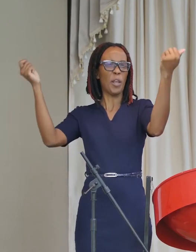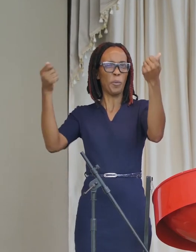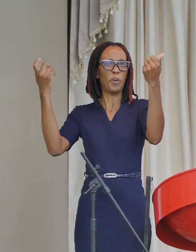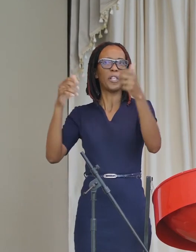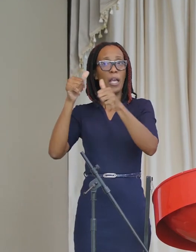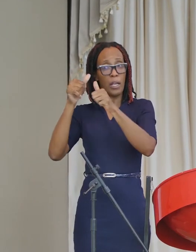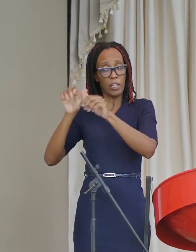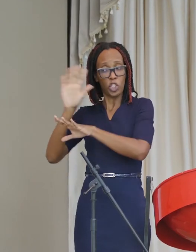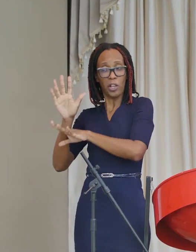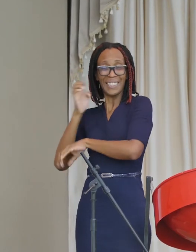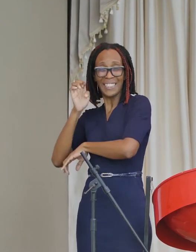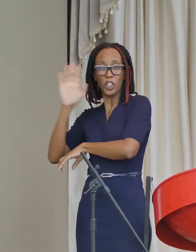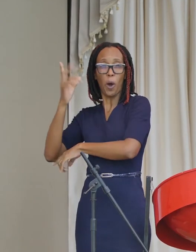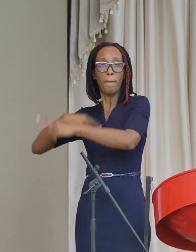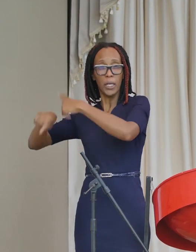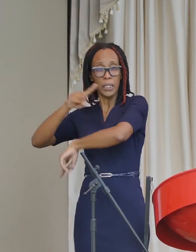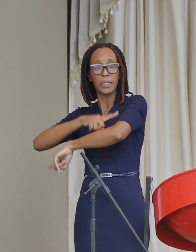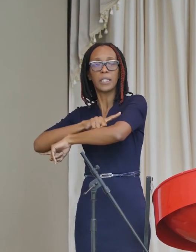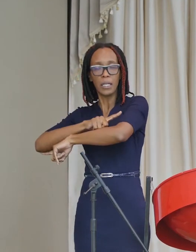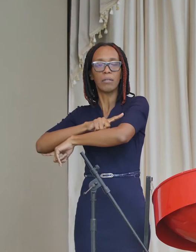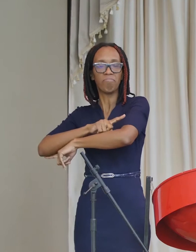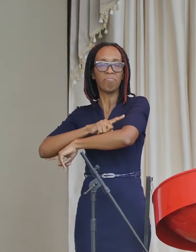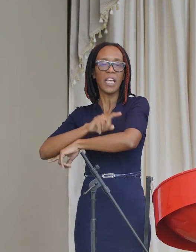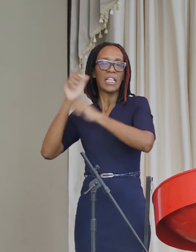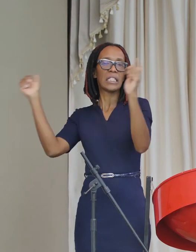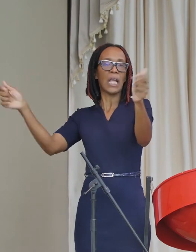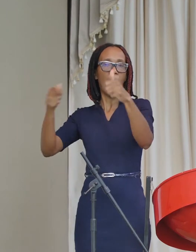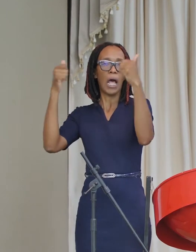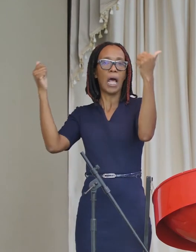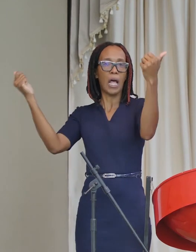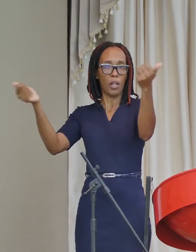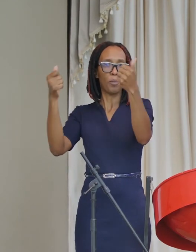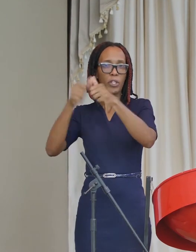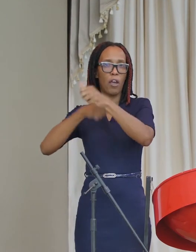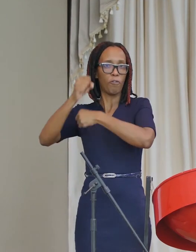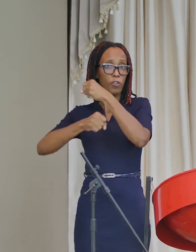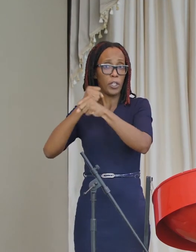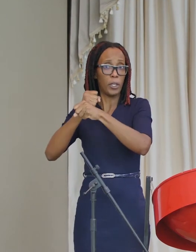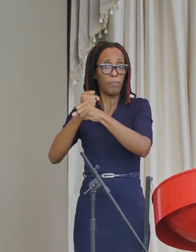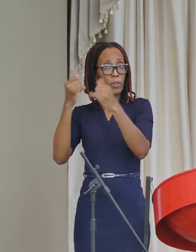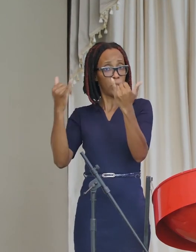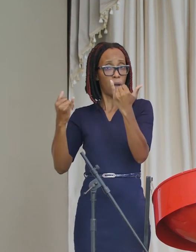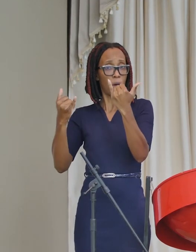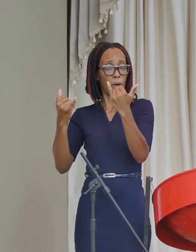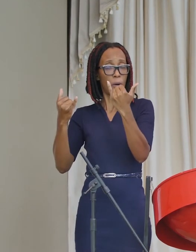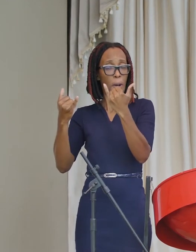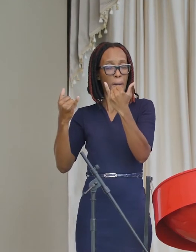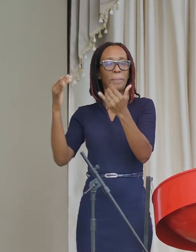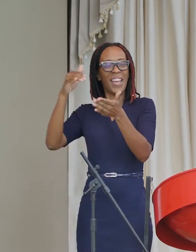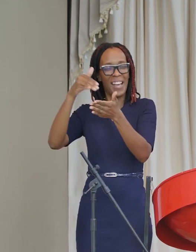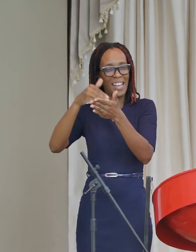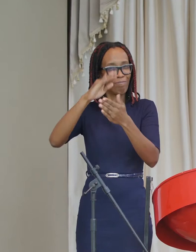every Sunday closest to the 22nd, we are for our function. So I'd like to bring you greetings